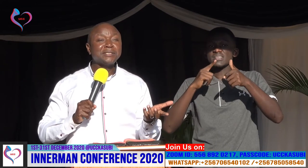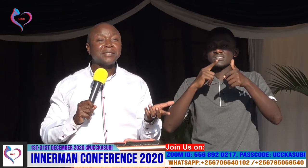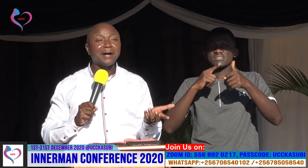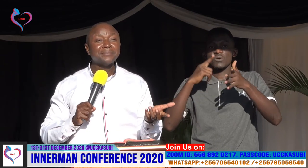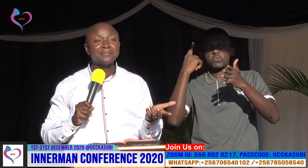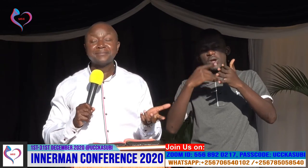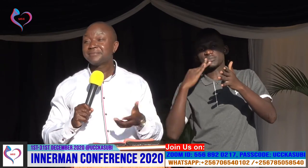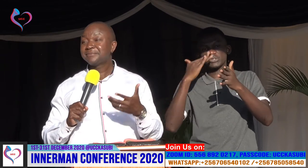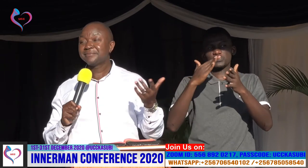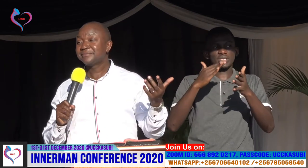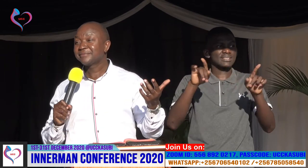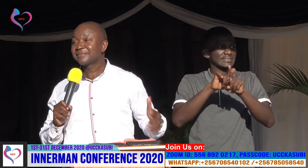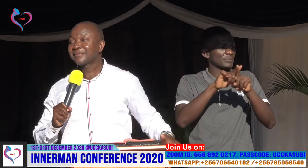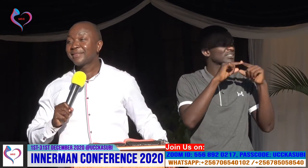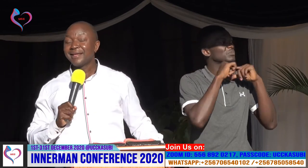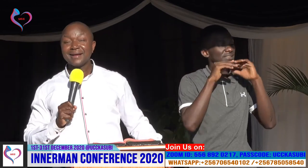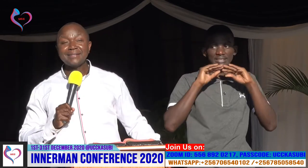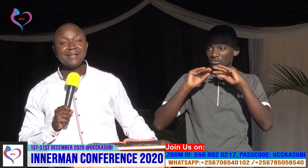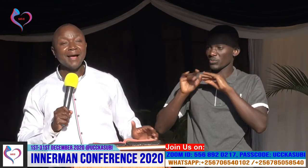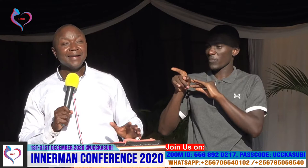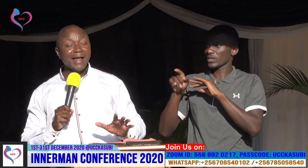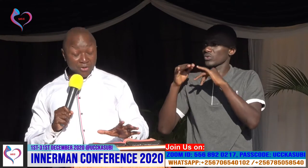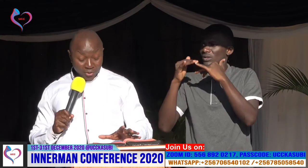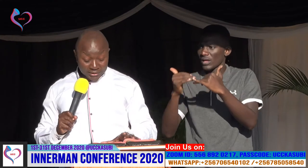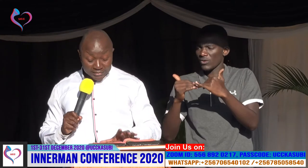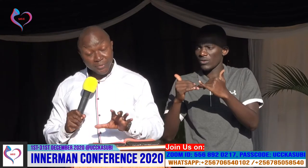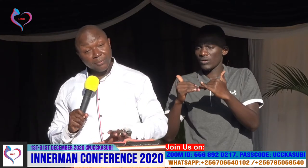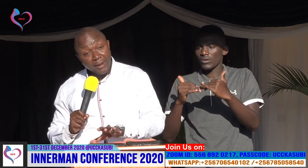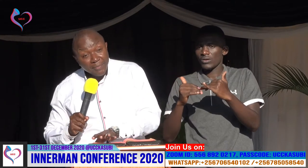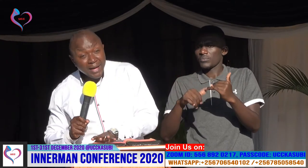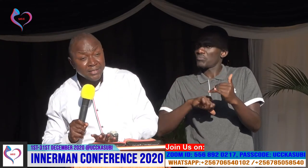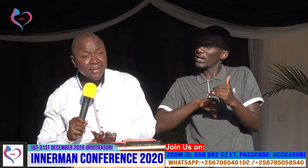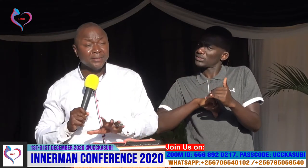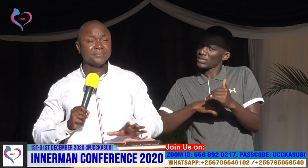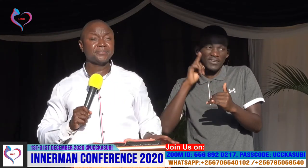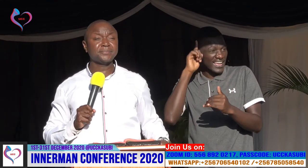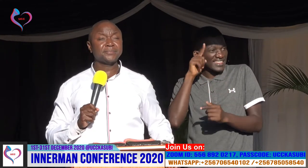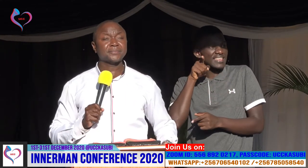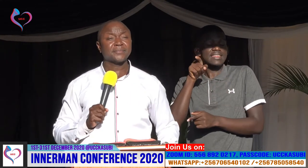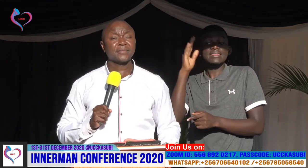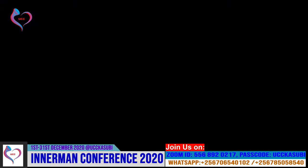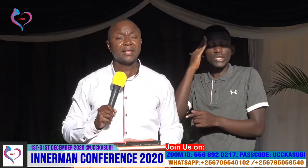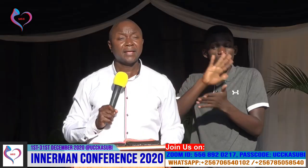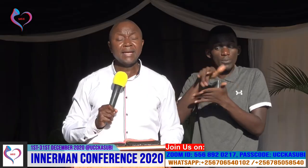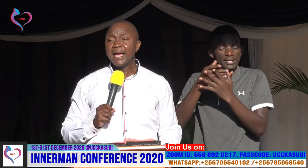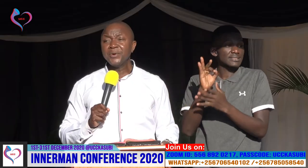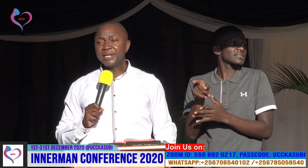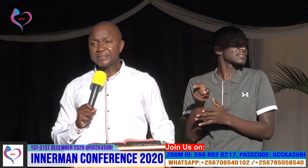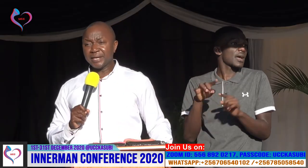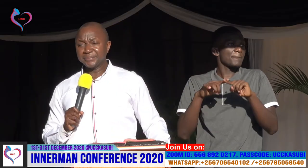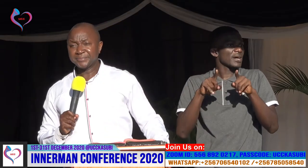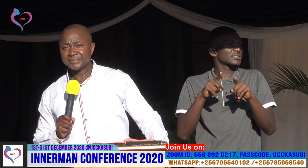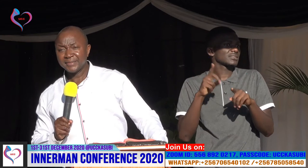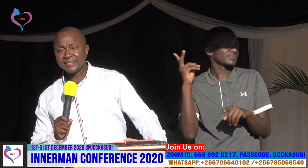Because even the things I'm speaking, they've told them to me. So I would think they know these